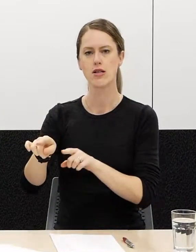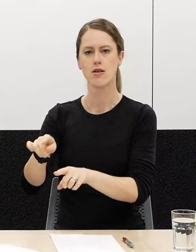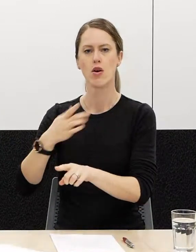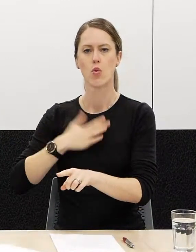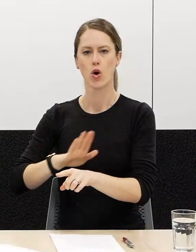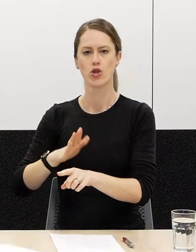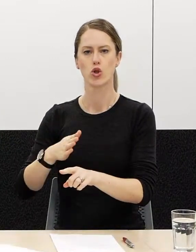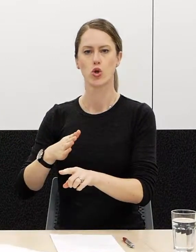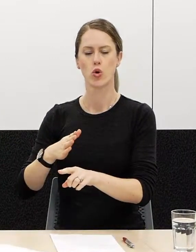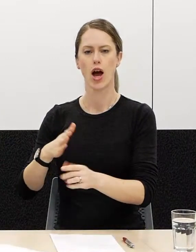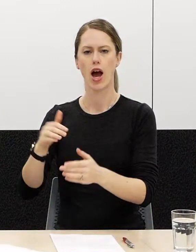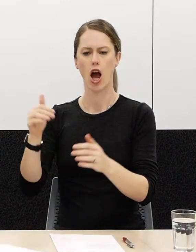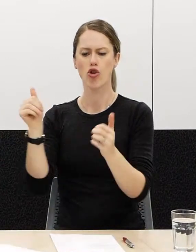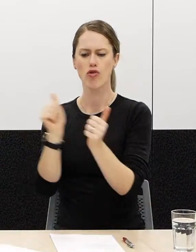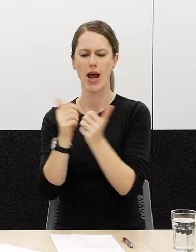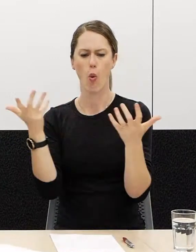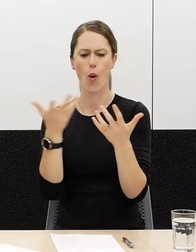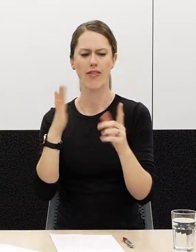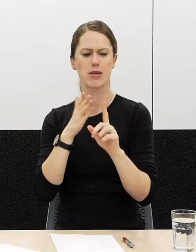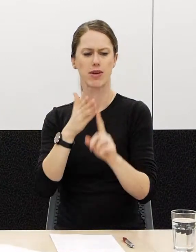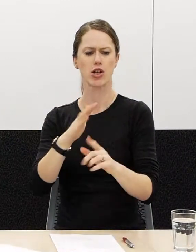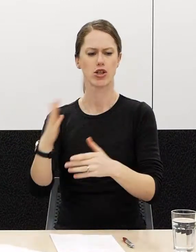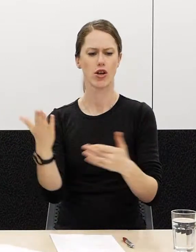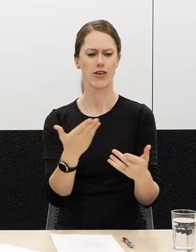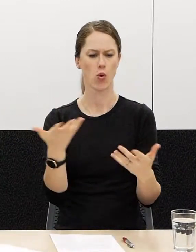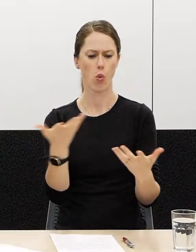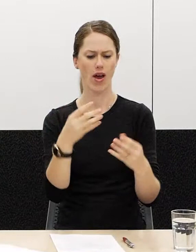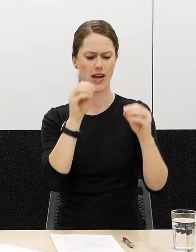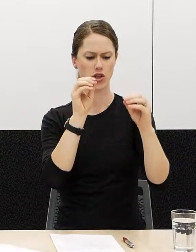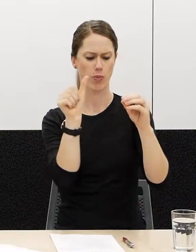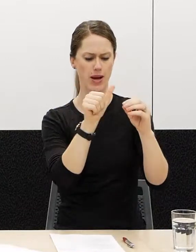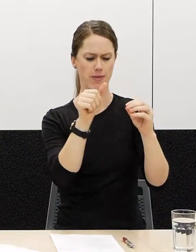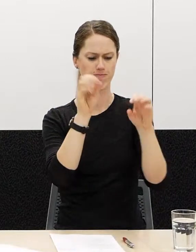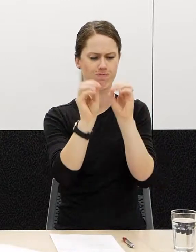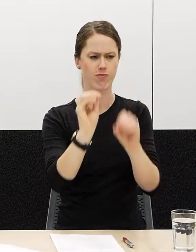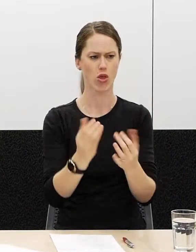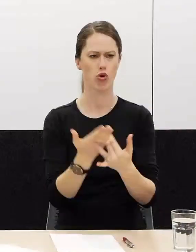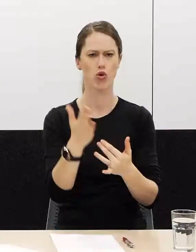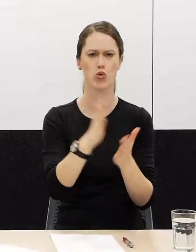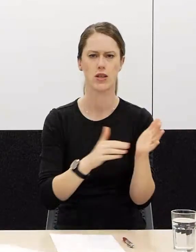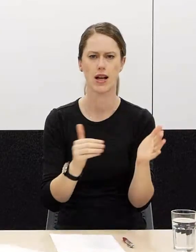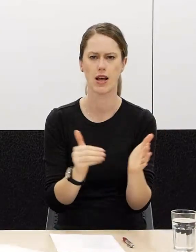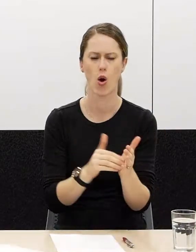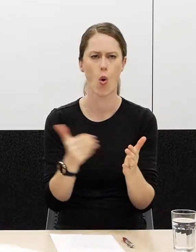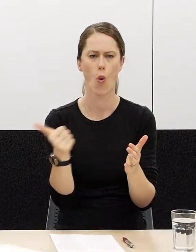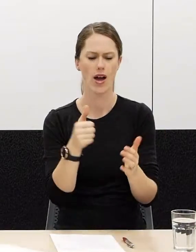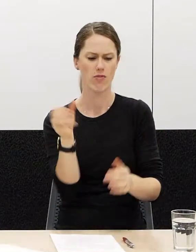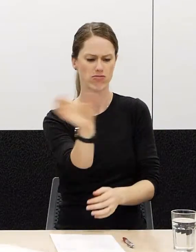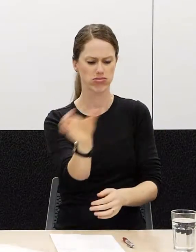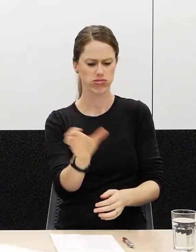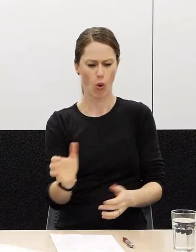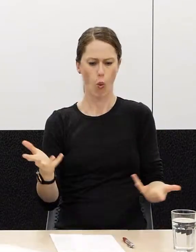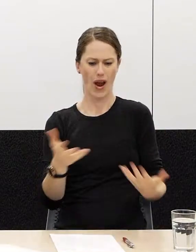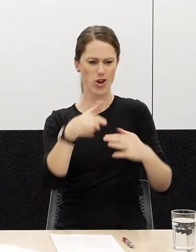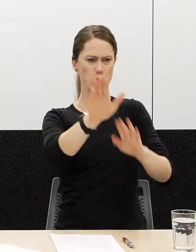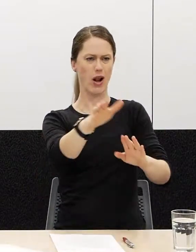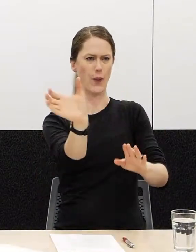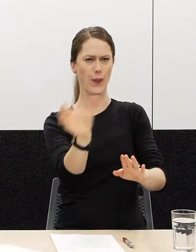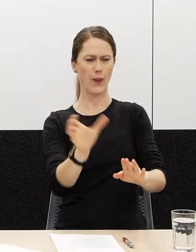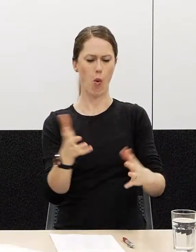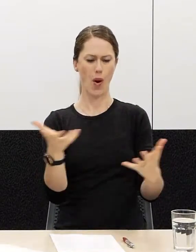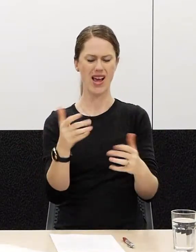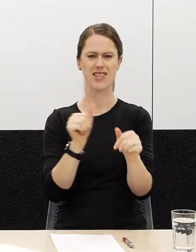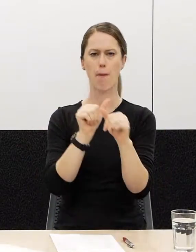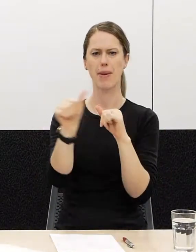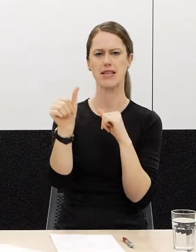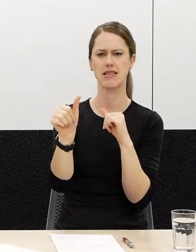the scope and distribution of specialist service and cancer surgical services across the country. So where should they be? Where are we going to